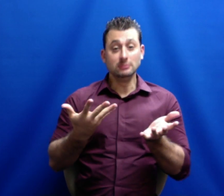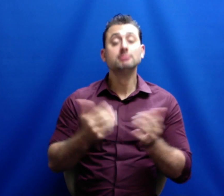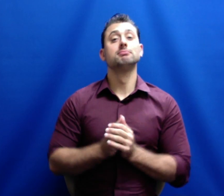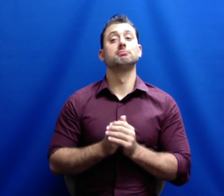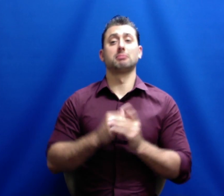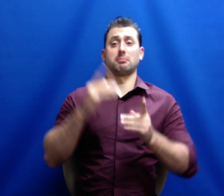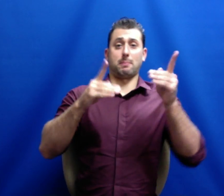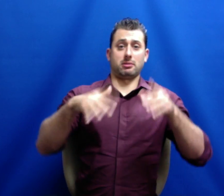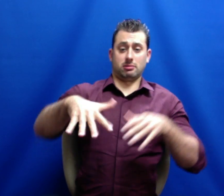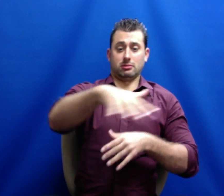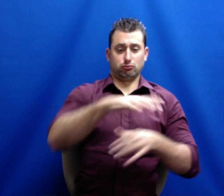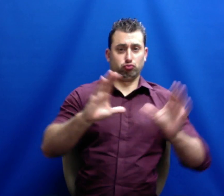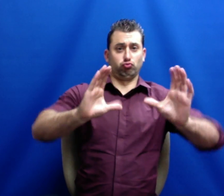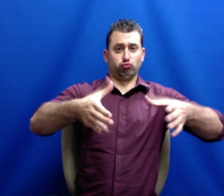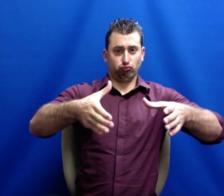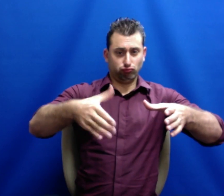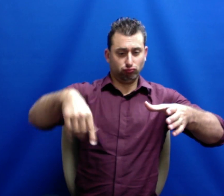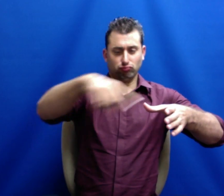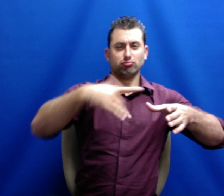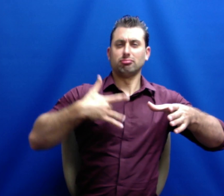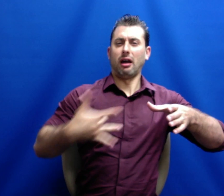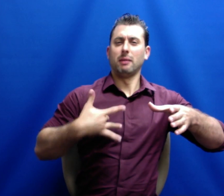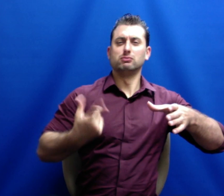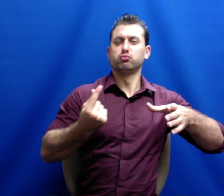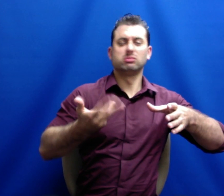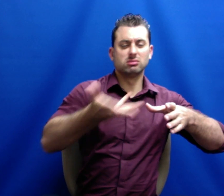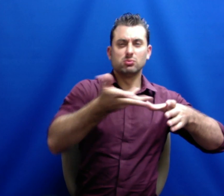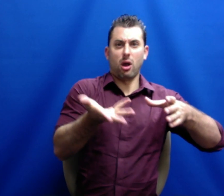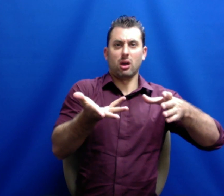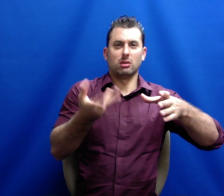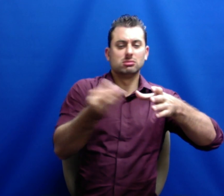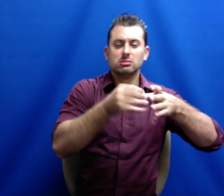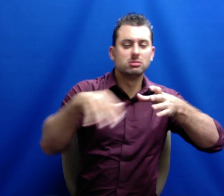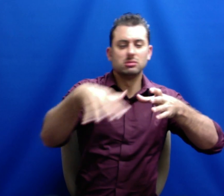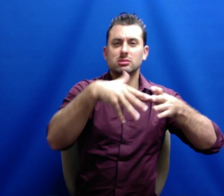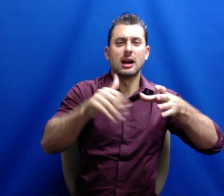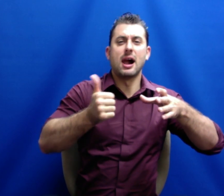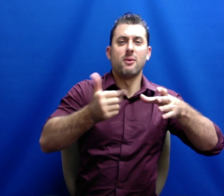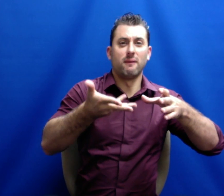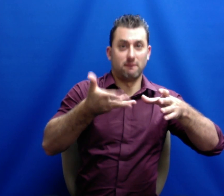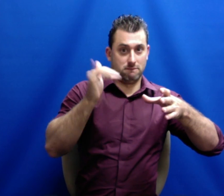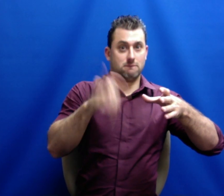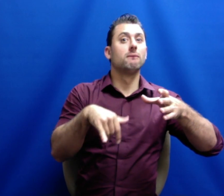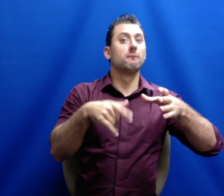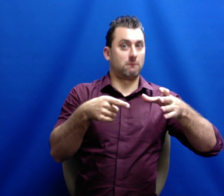First of all, to have a culture, you must have people. The people have what they do in their daily